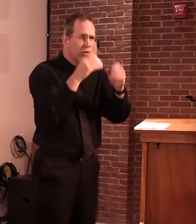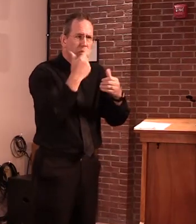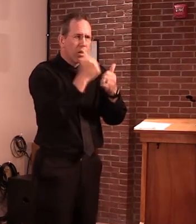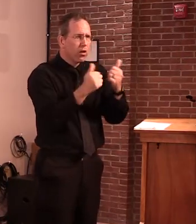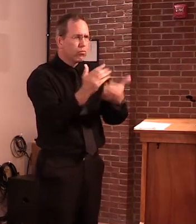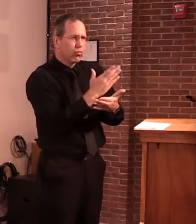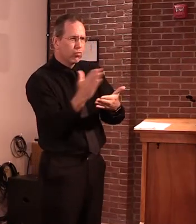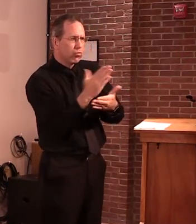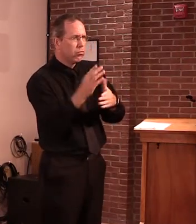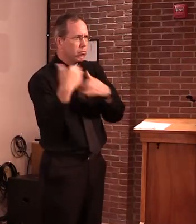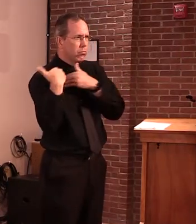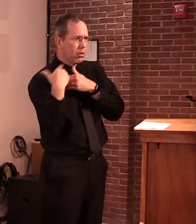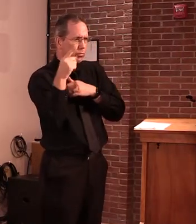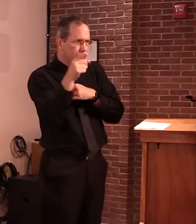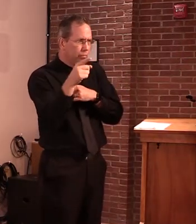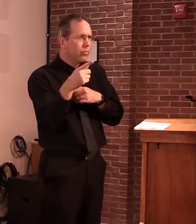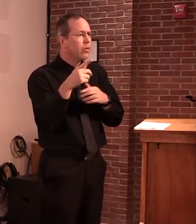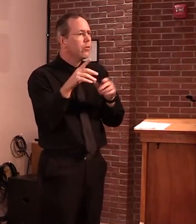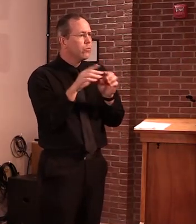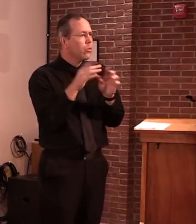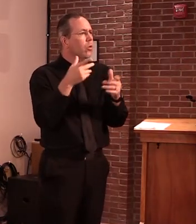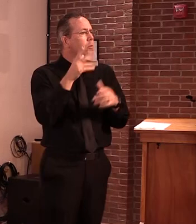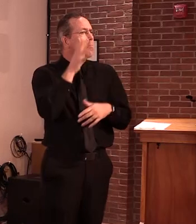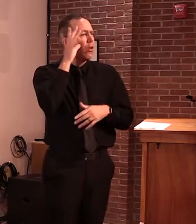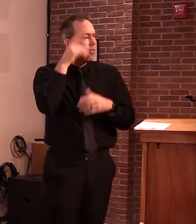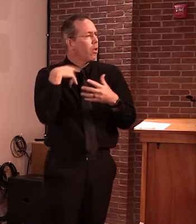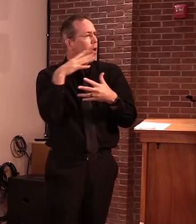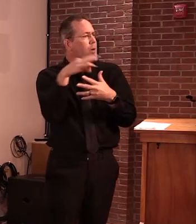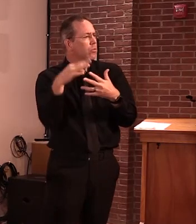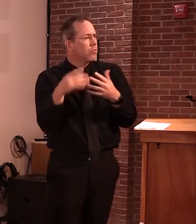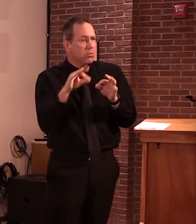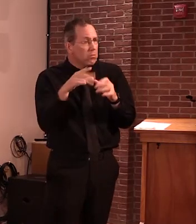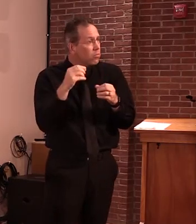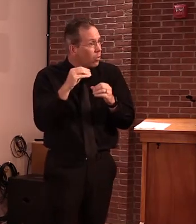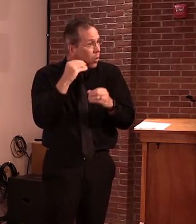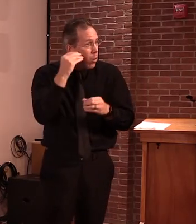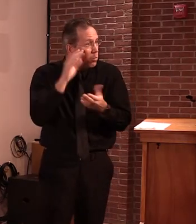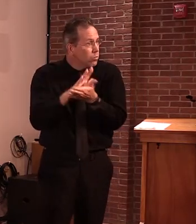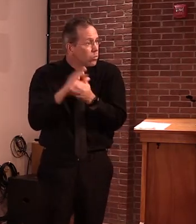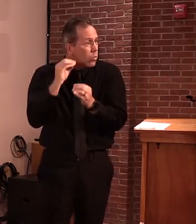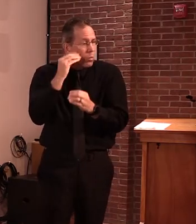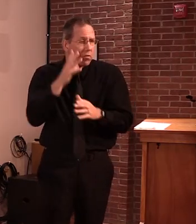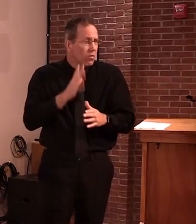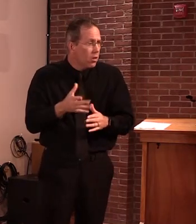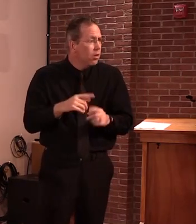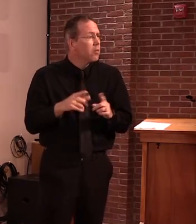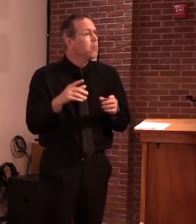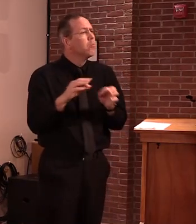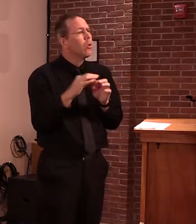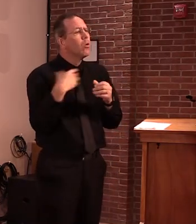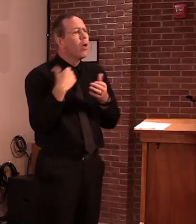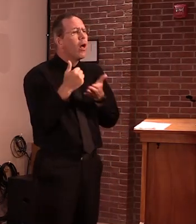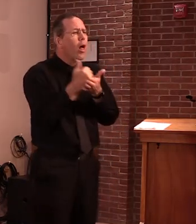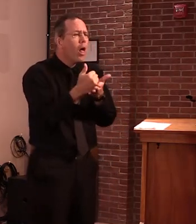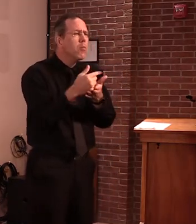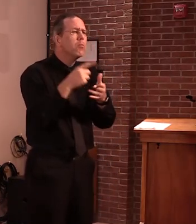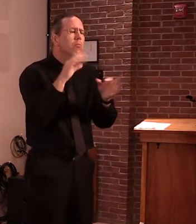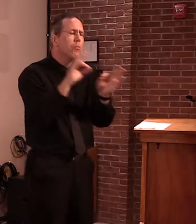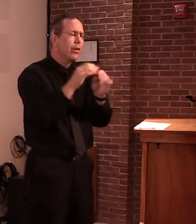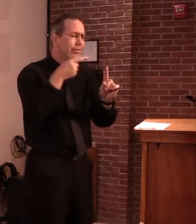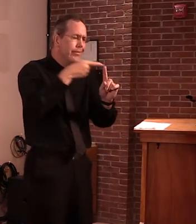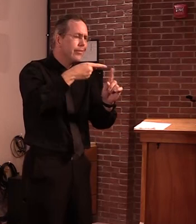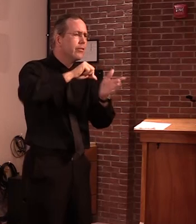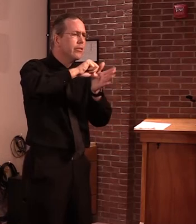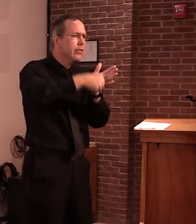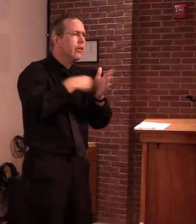for homeschooling. And we're giving school districts some tools, you know, in terms of giving them some flexibility around in-person, remote, and